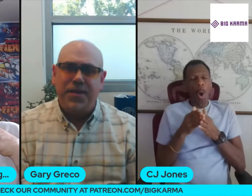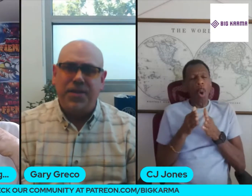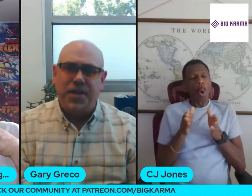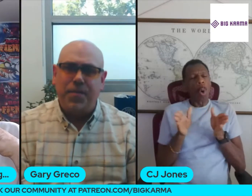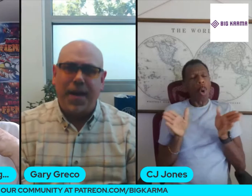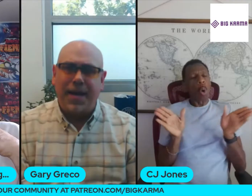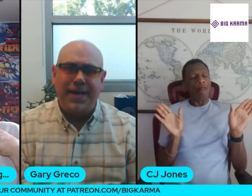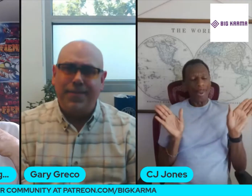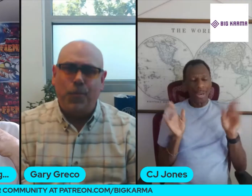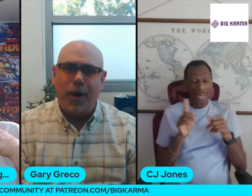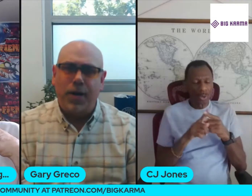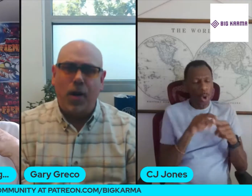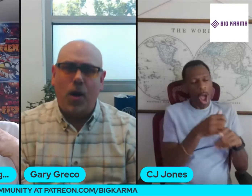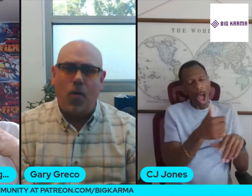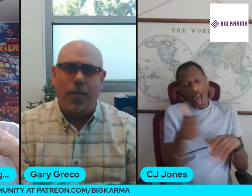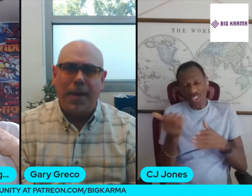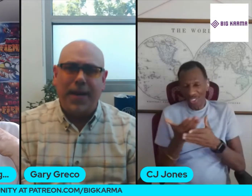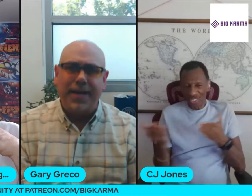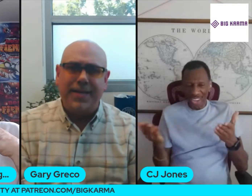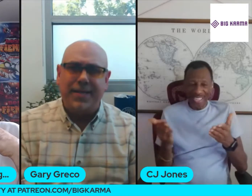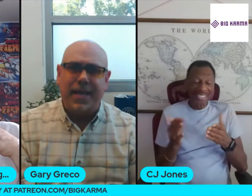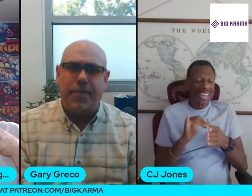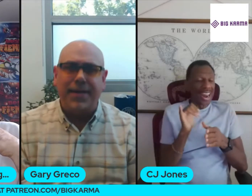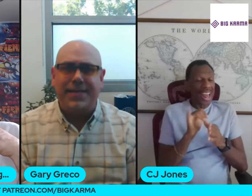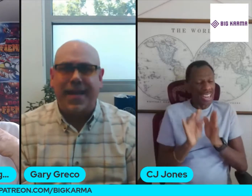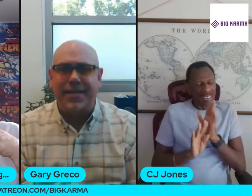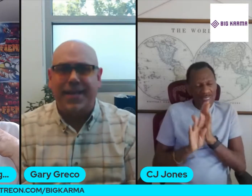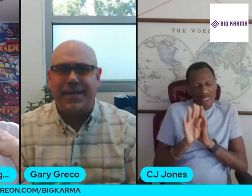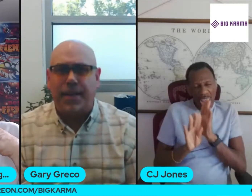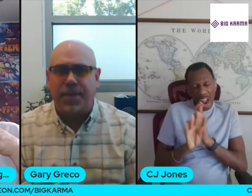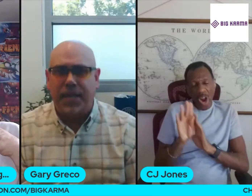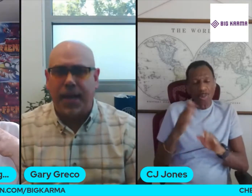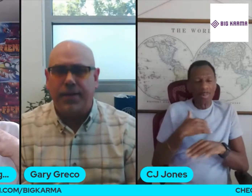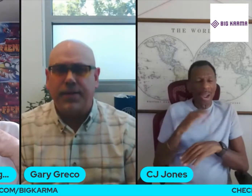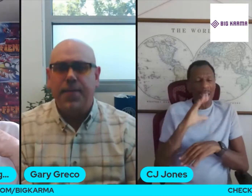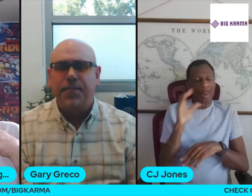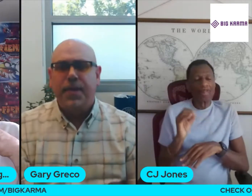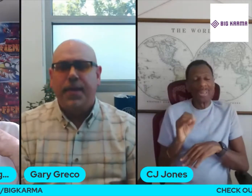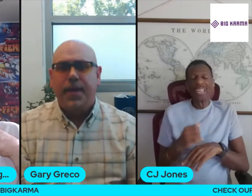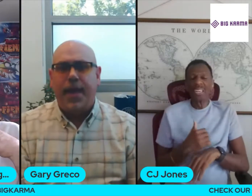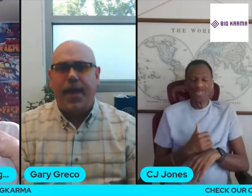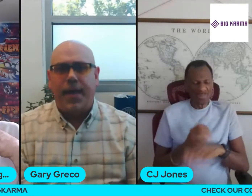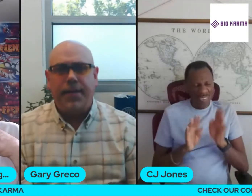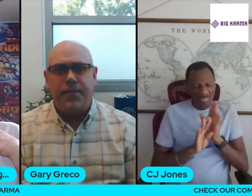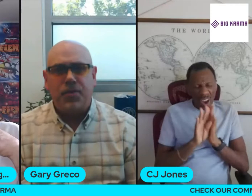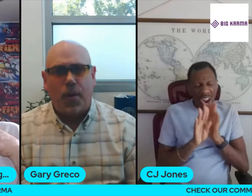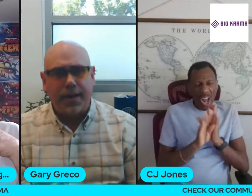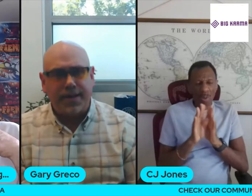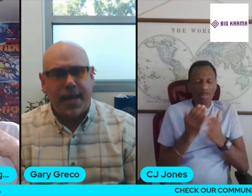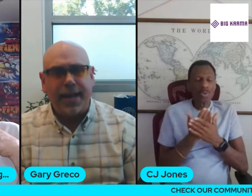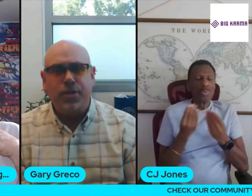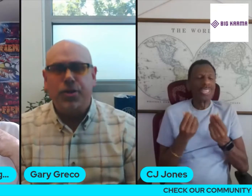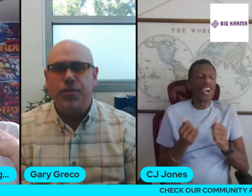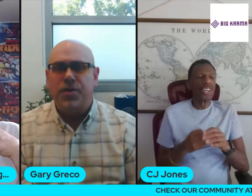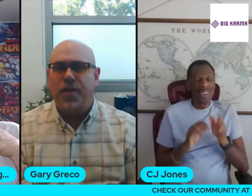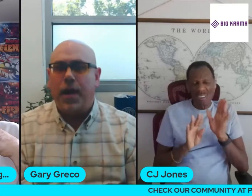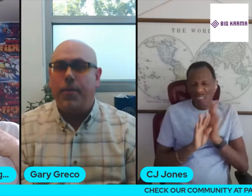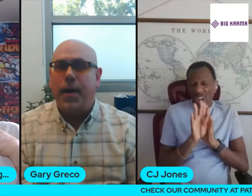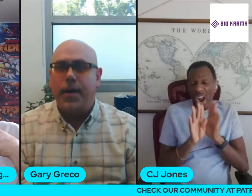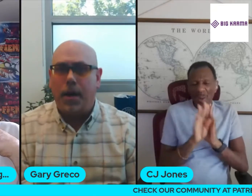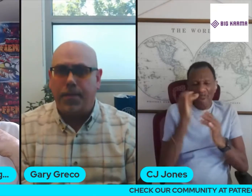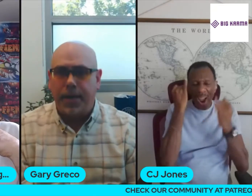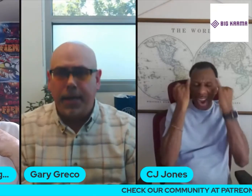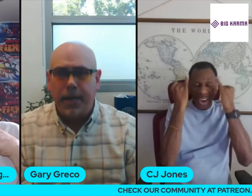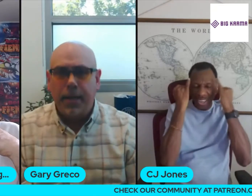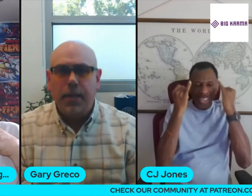maybe this isn't my way to go, or maybe I need to set my sights on something else. And so I decided to develop